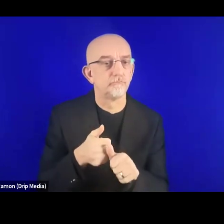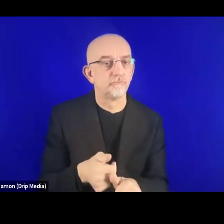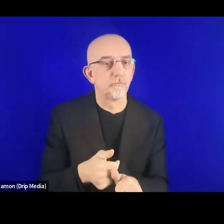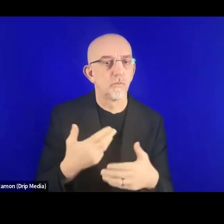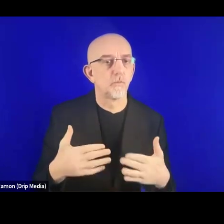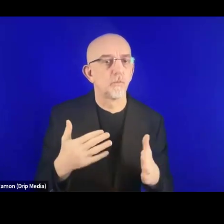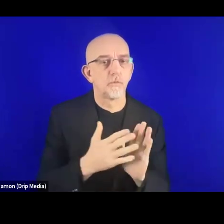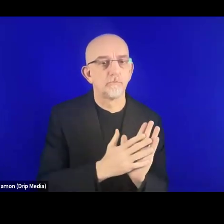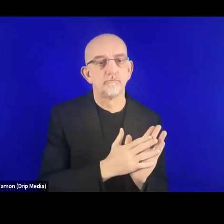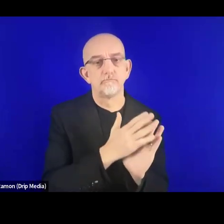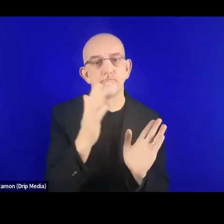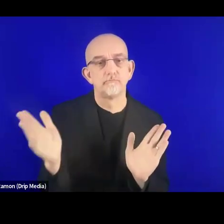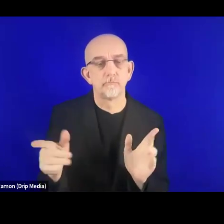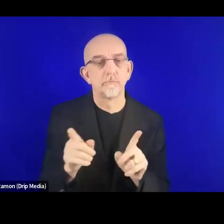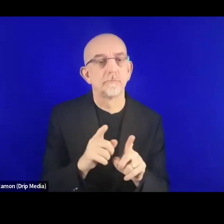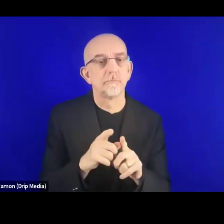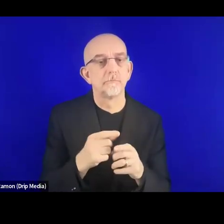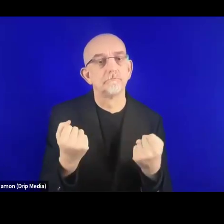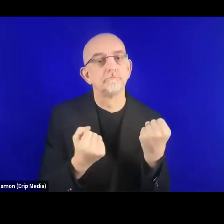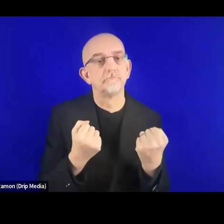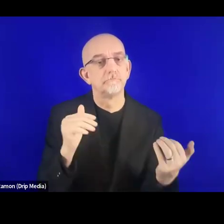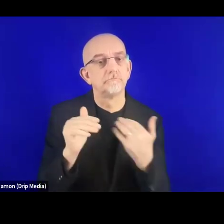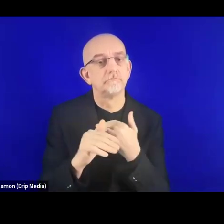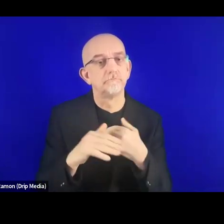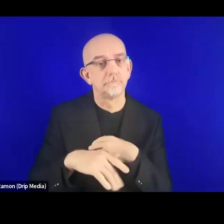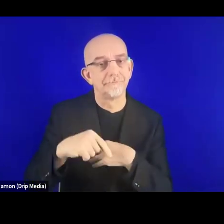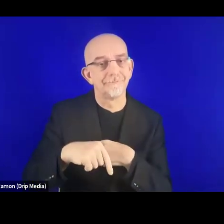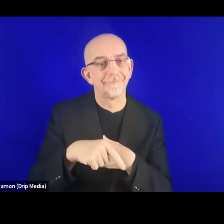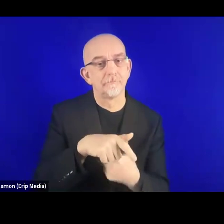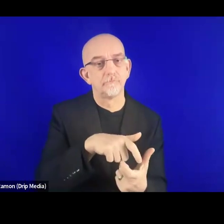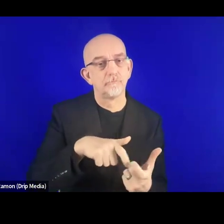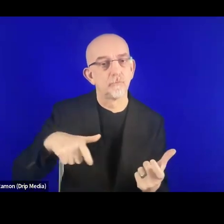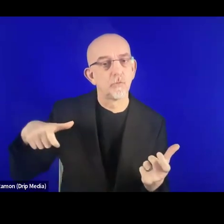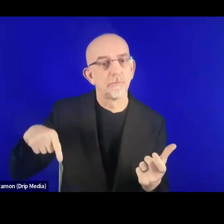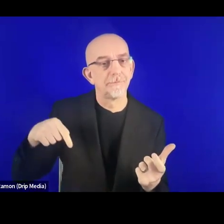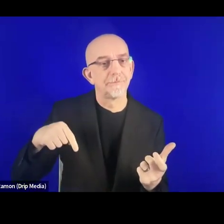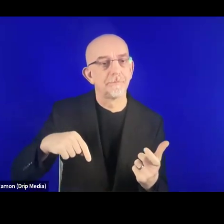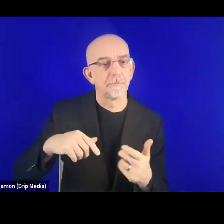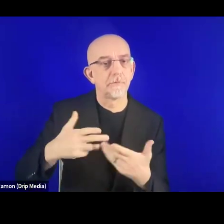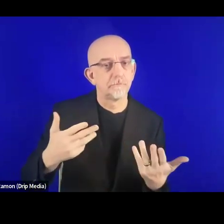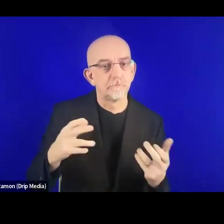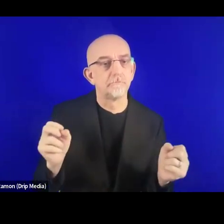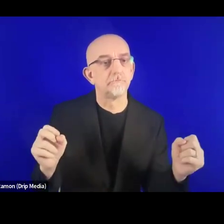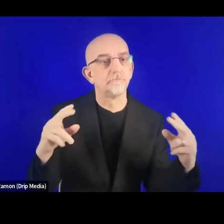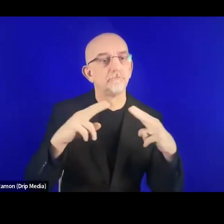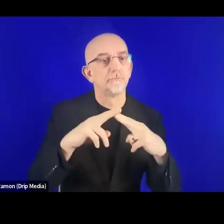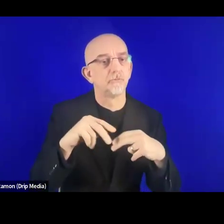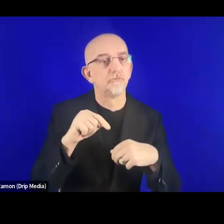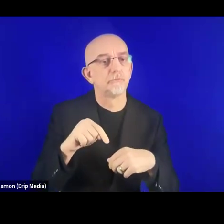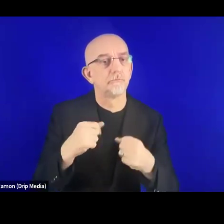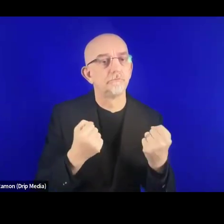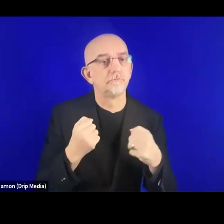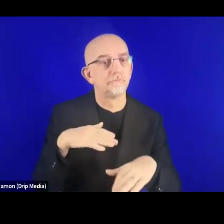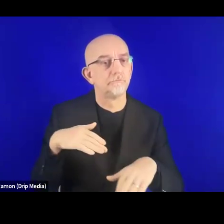you could do horticulture, agriculture related assets, water security related assets, livestock shelters, for example. So it's